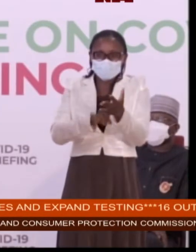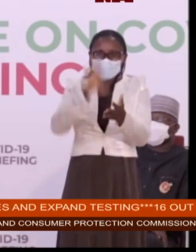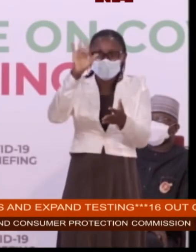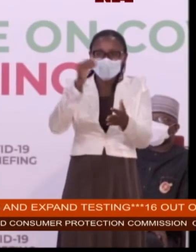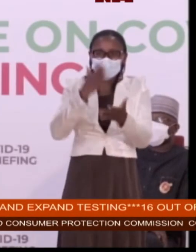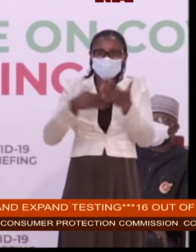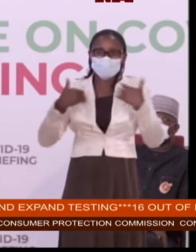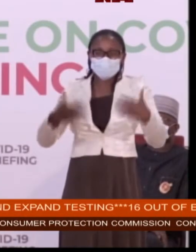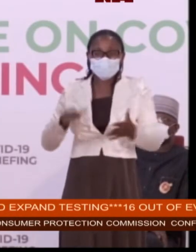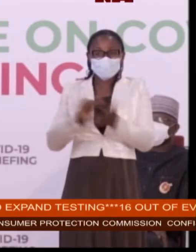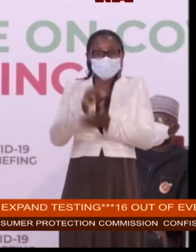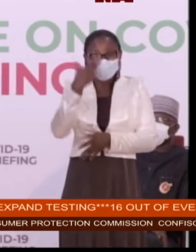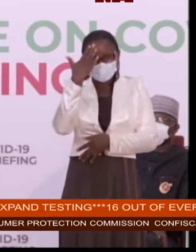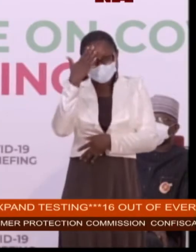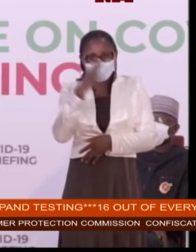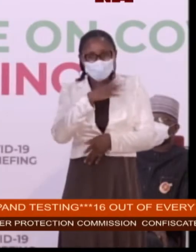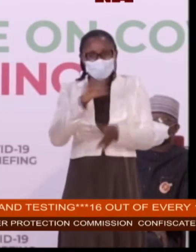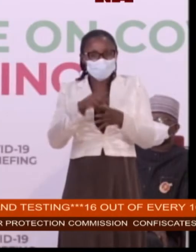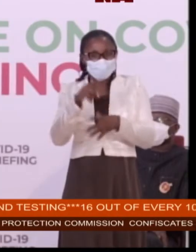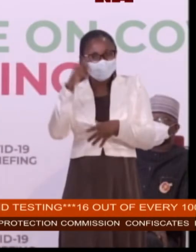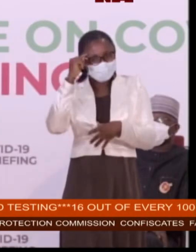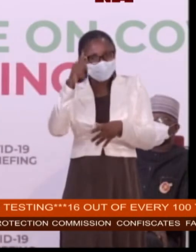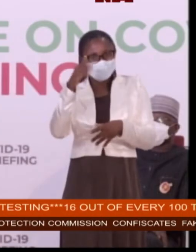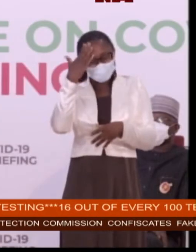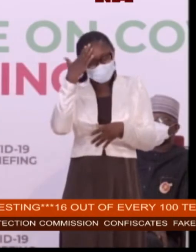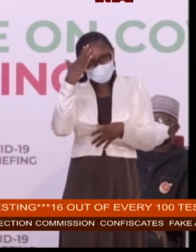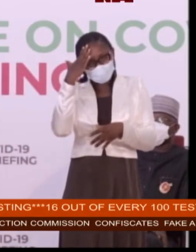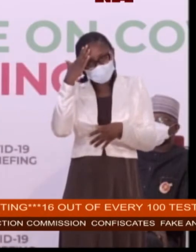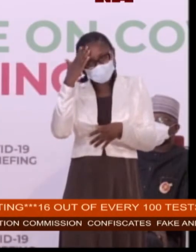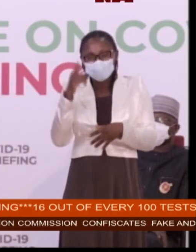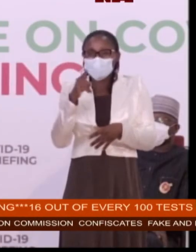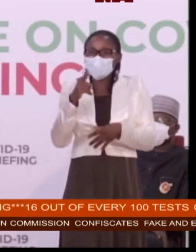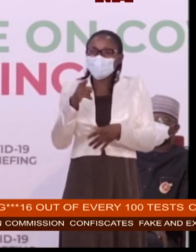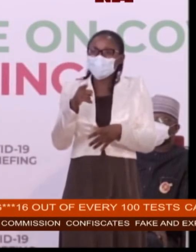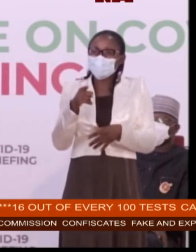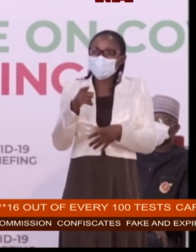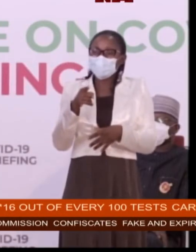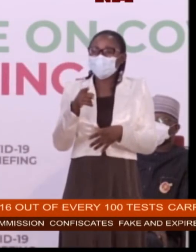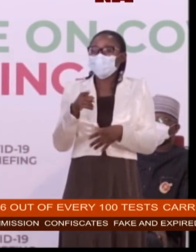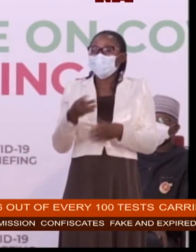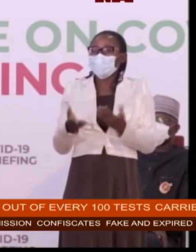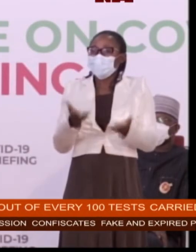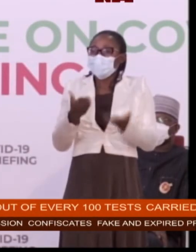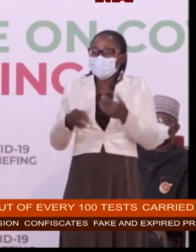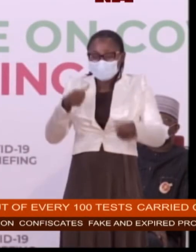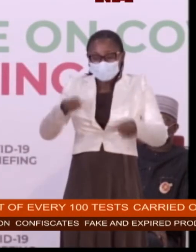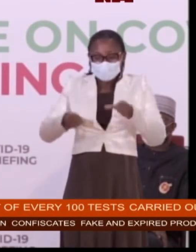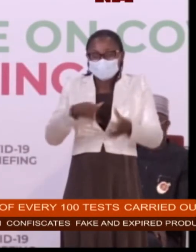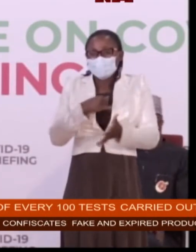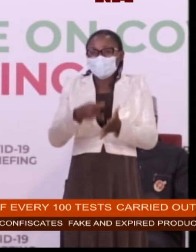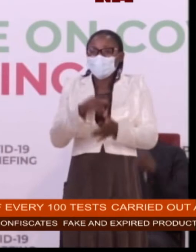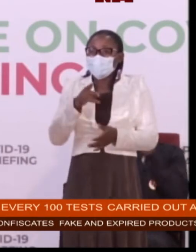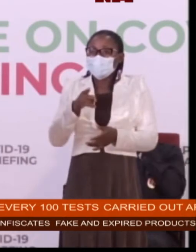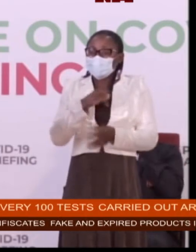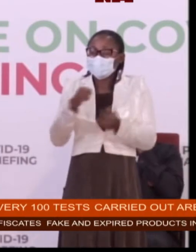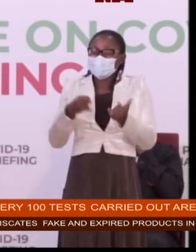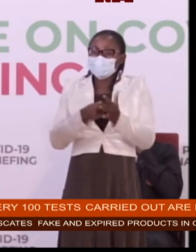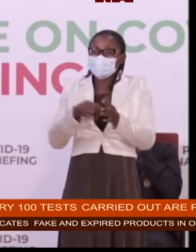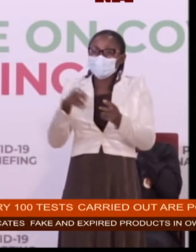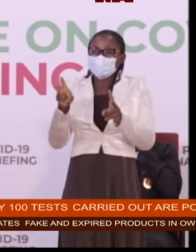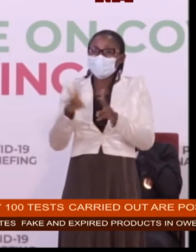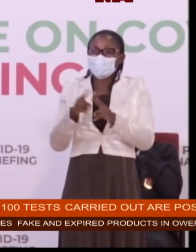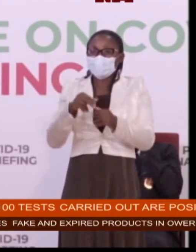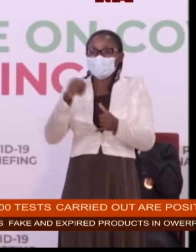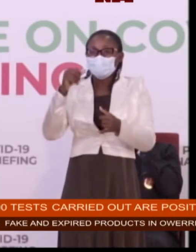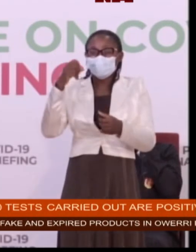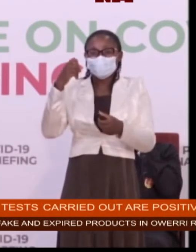know or you think you know, it may not be that person. It's not very difficult these days to put someone's name